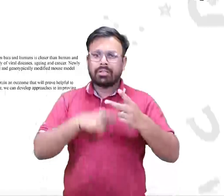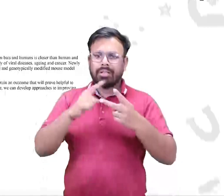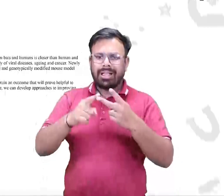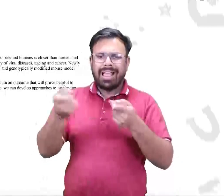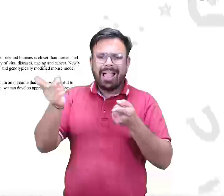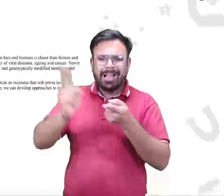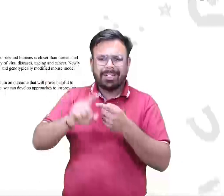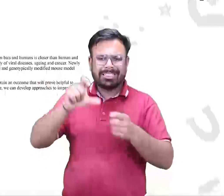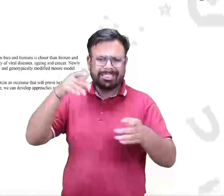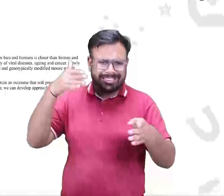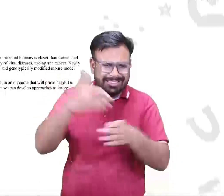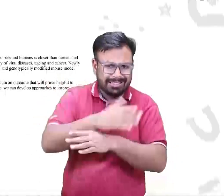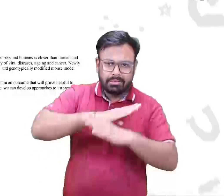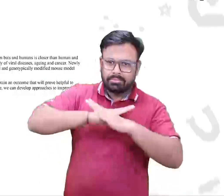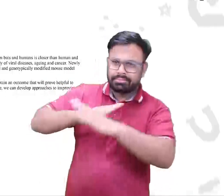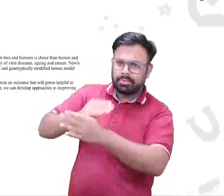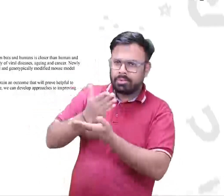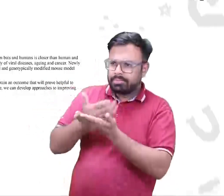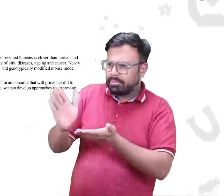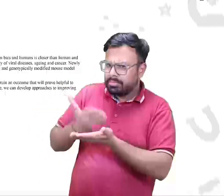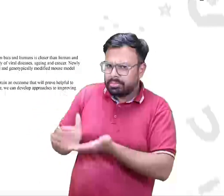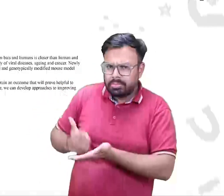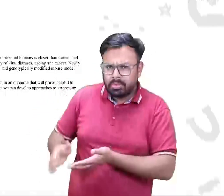aging, and cancer.